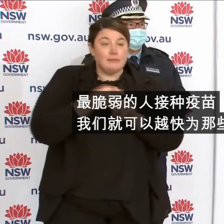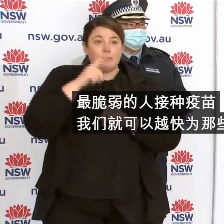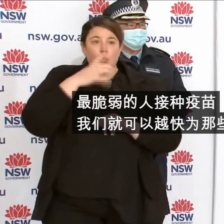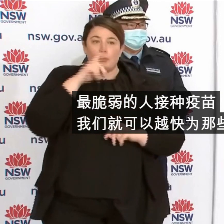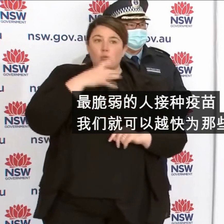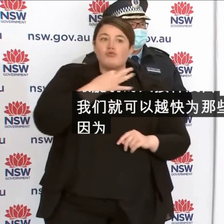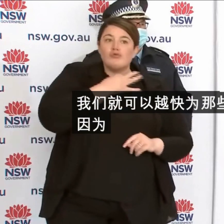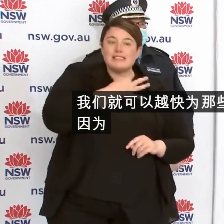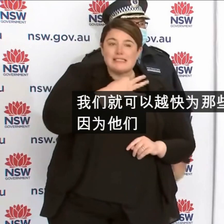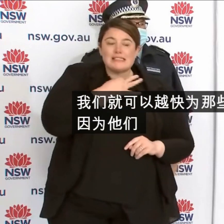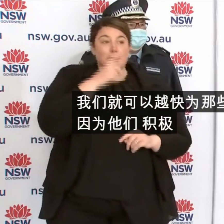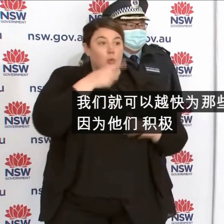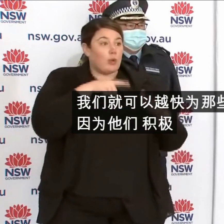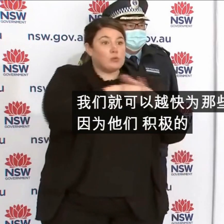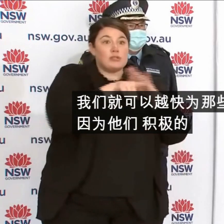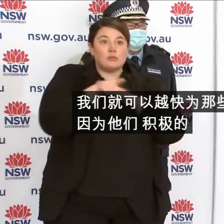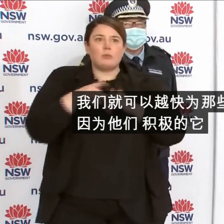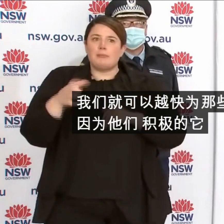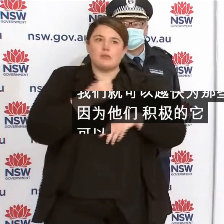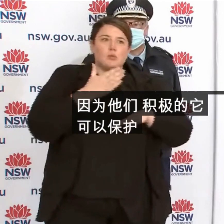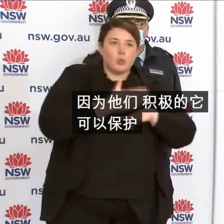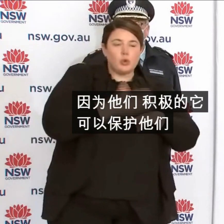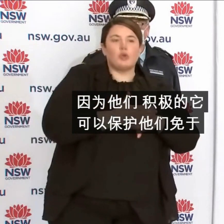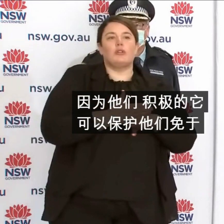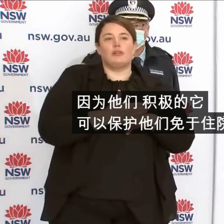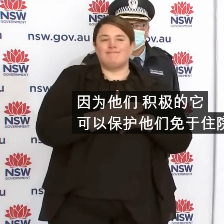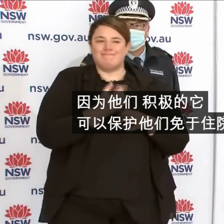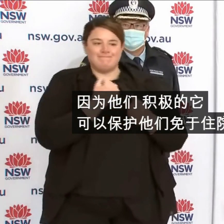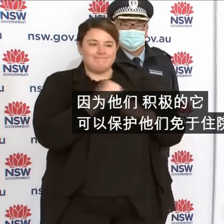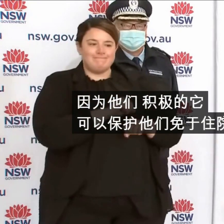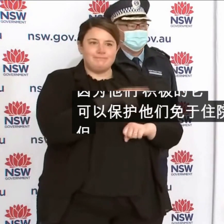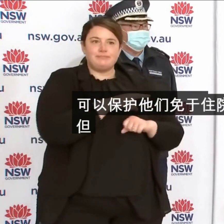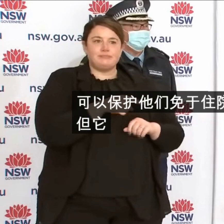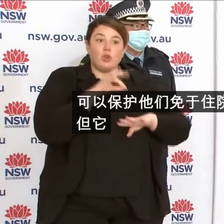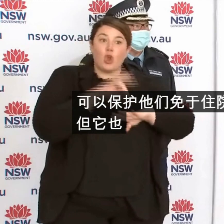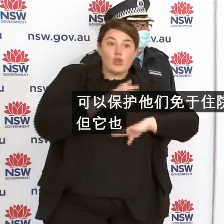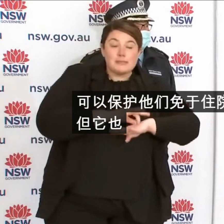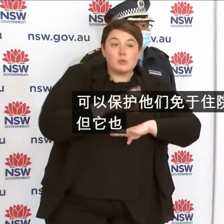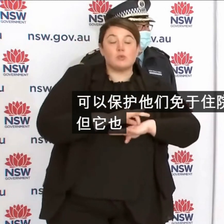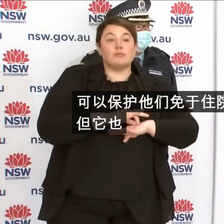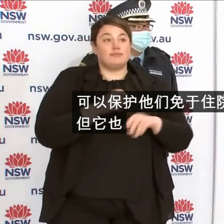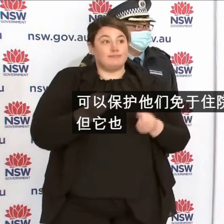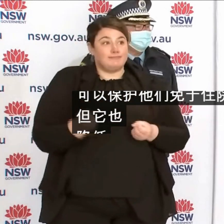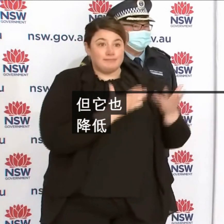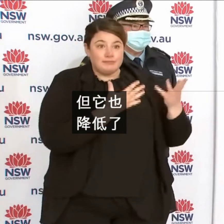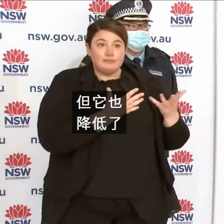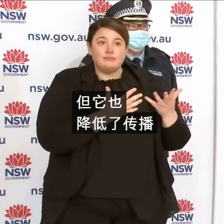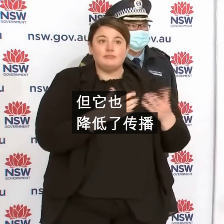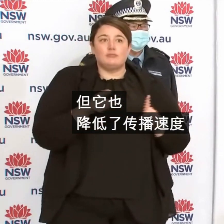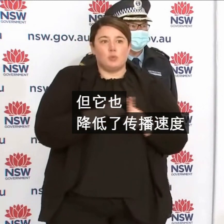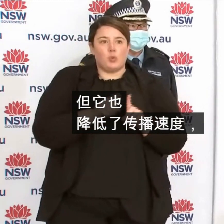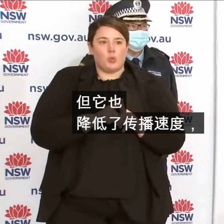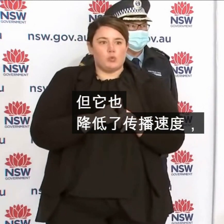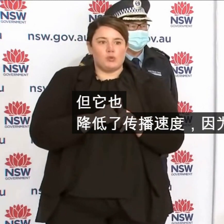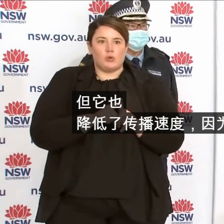vaccinate those who are out and about because they're active, it protects them against hospitalisation, but it also reduces the speed